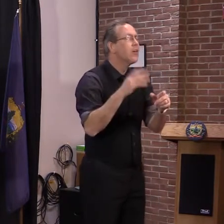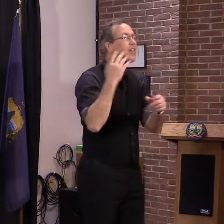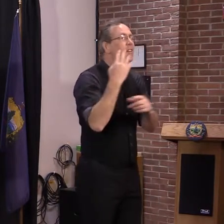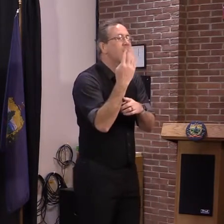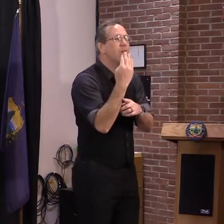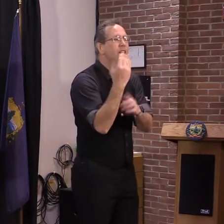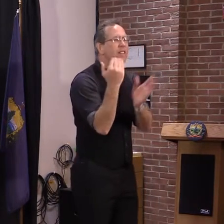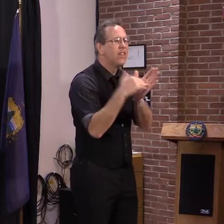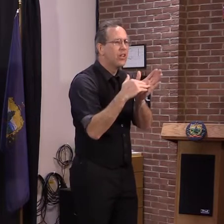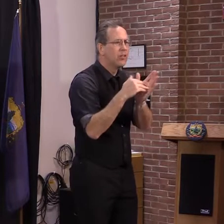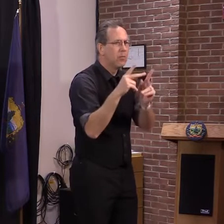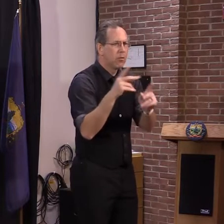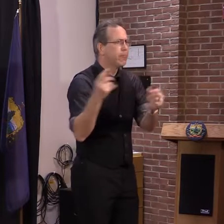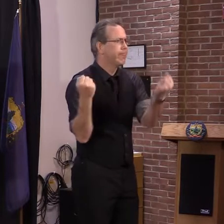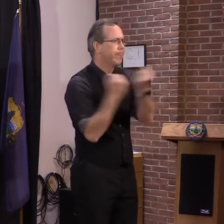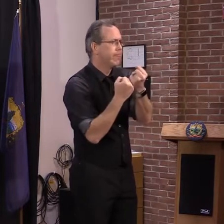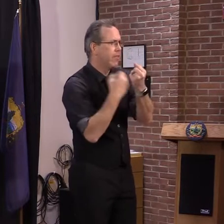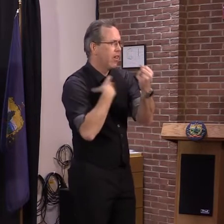families.